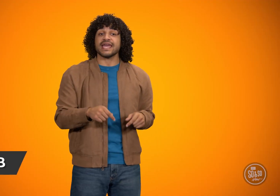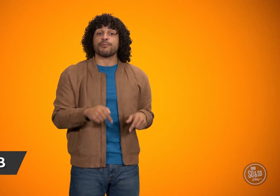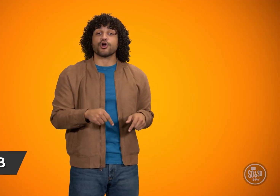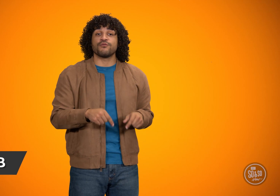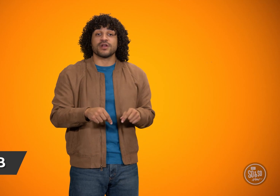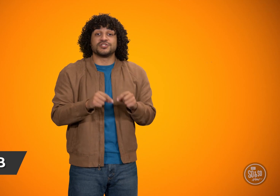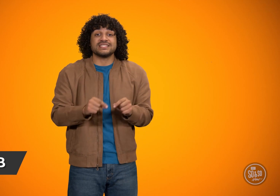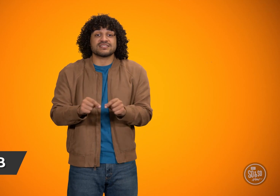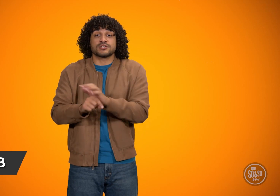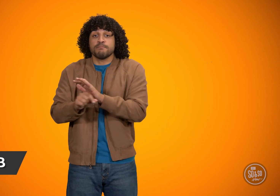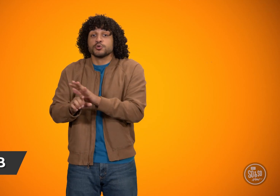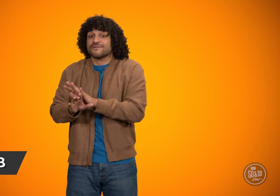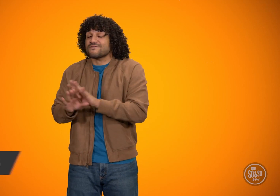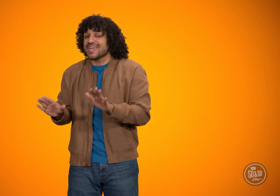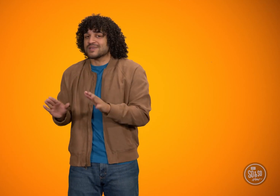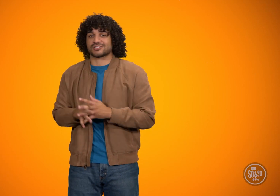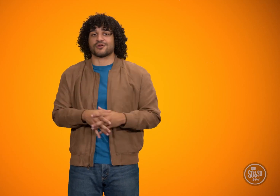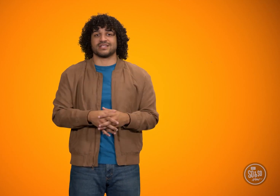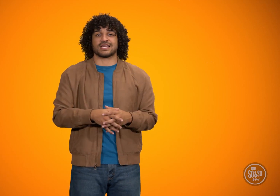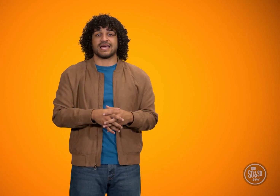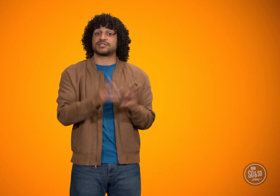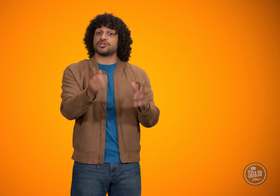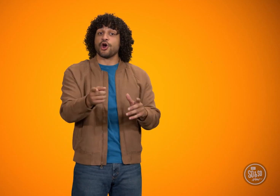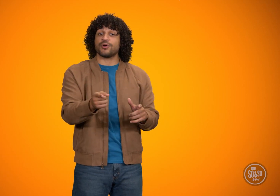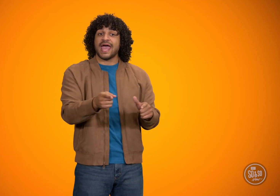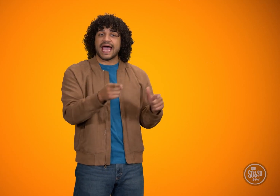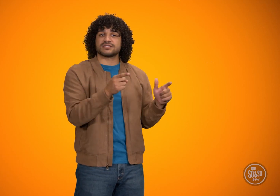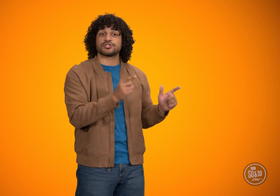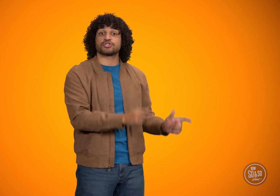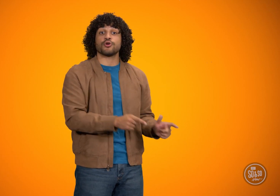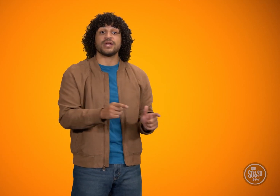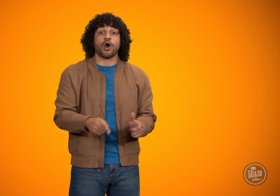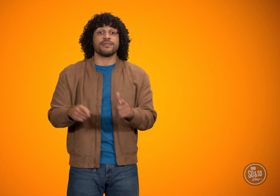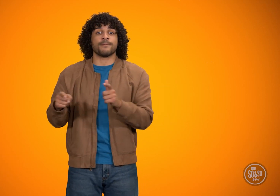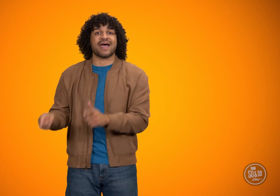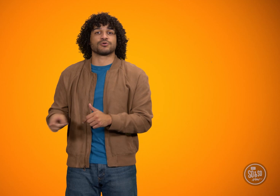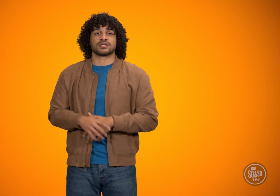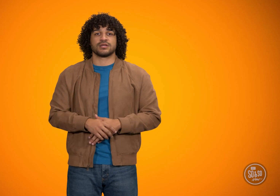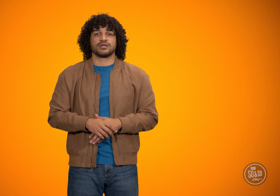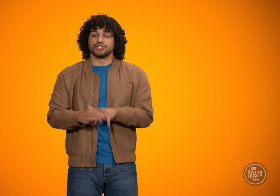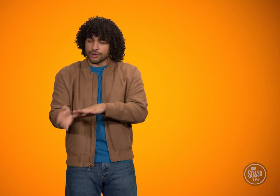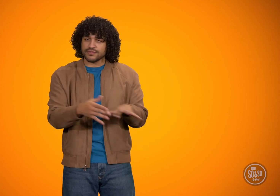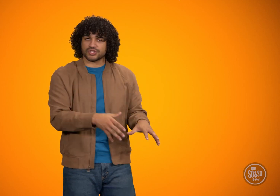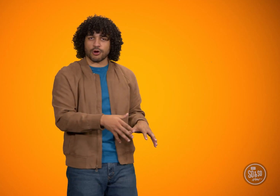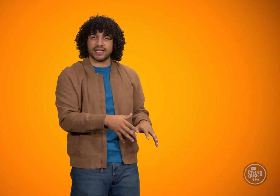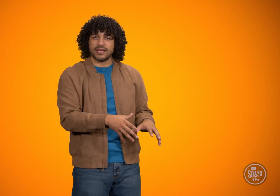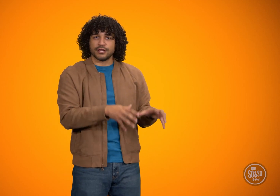at part of one of Jesus's most famous sermons it's known as The Sermon on the Mount during the sermon